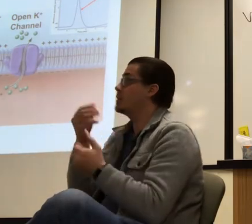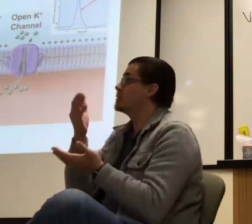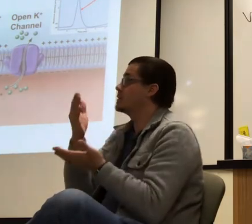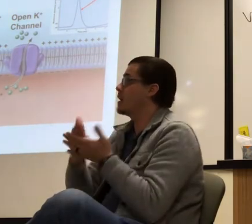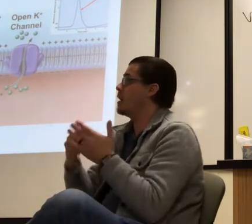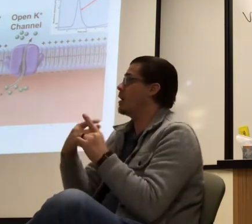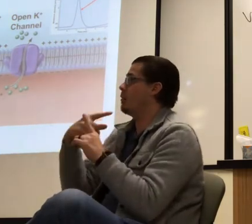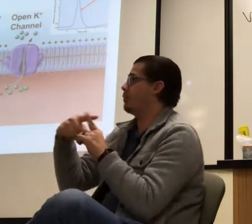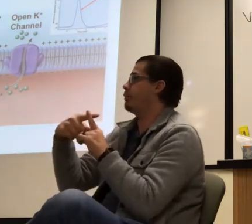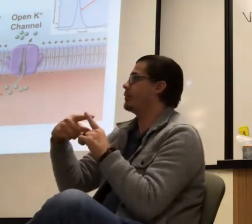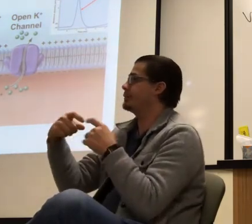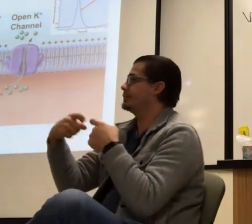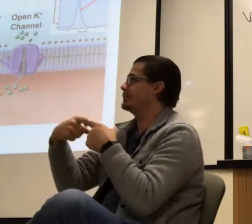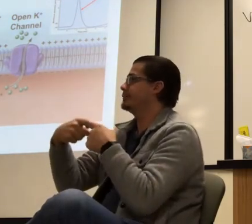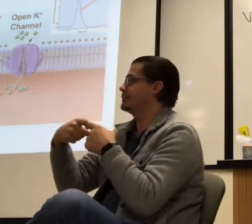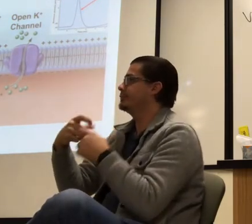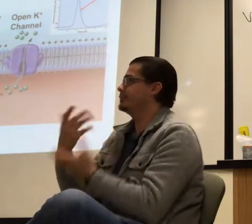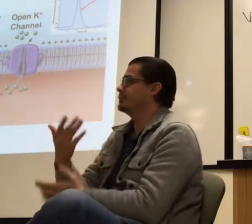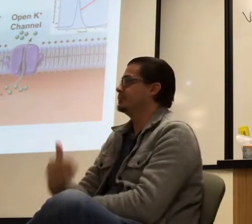here.